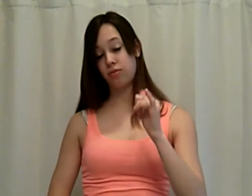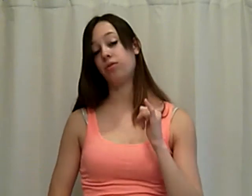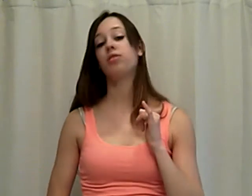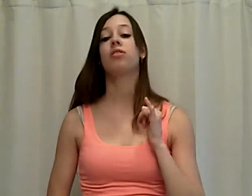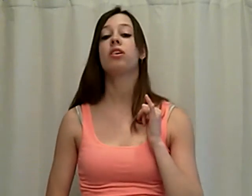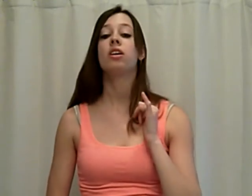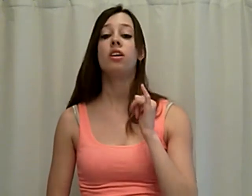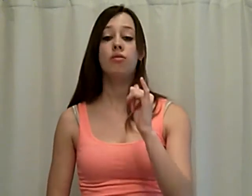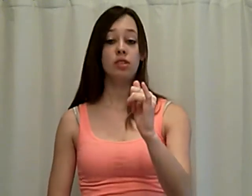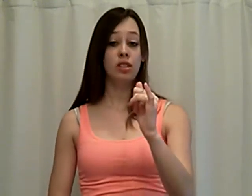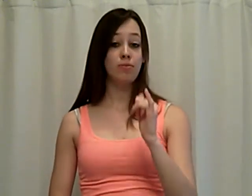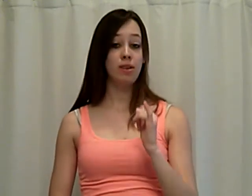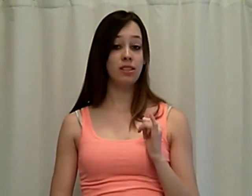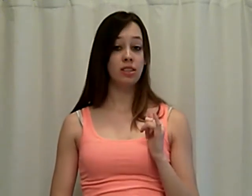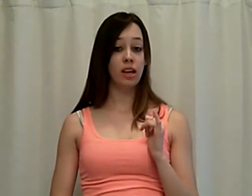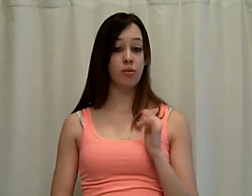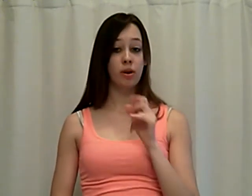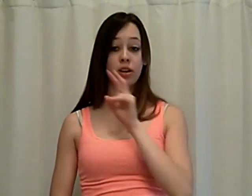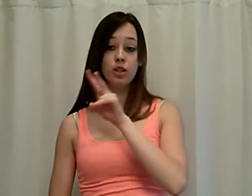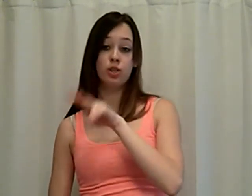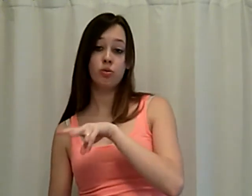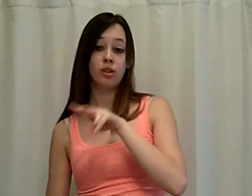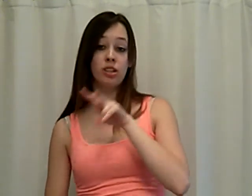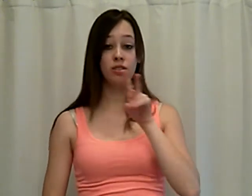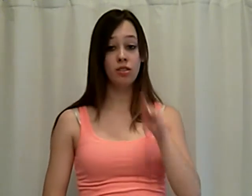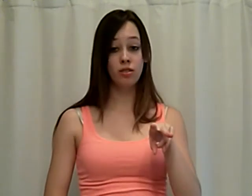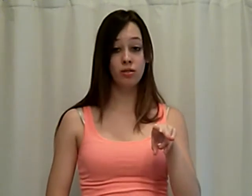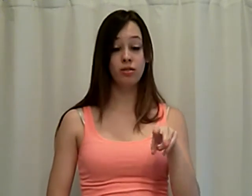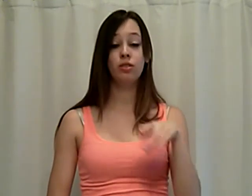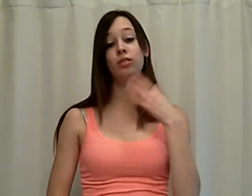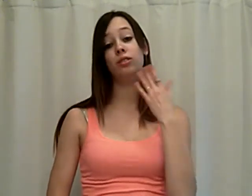forth. We just keep dancing like we're 22.